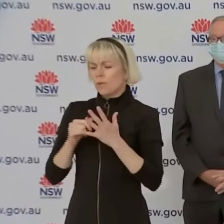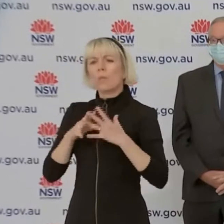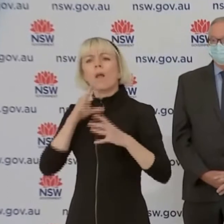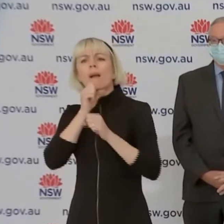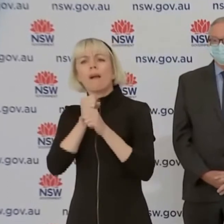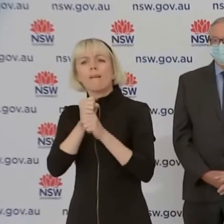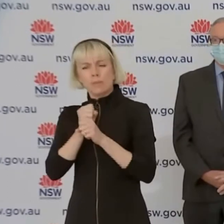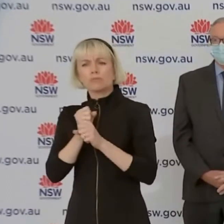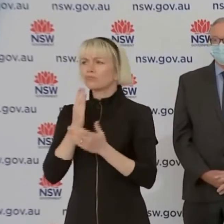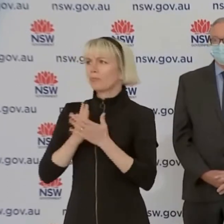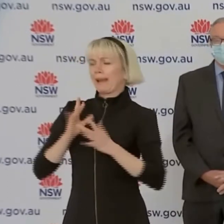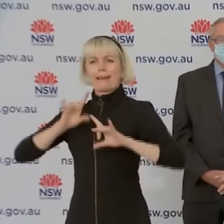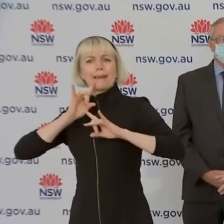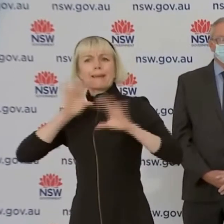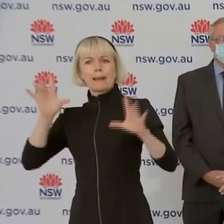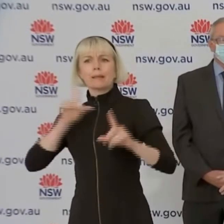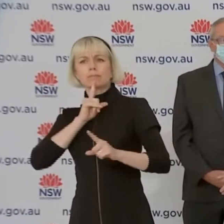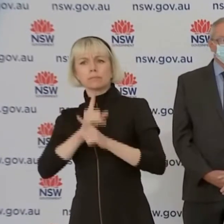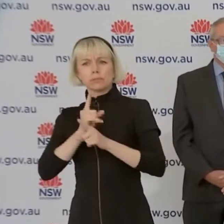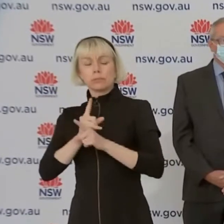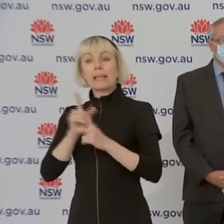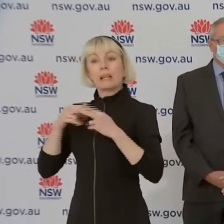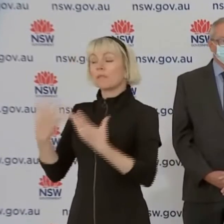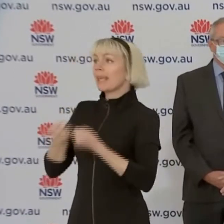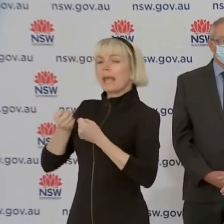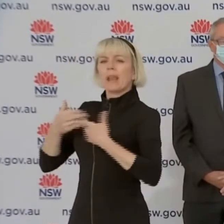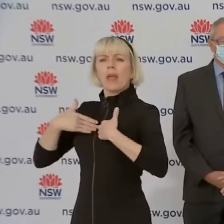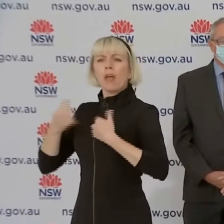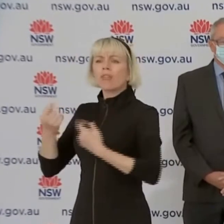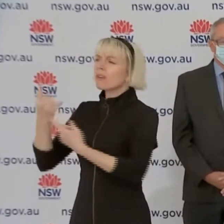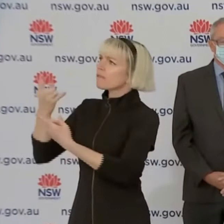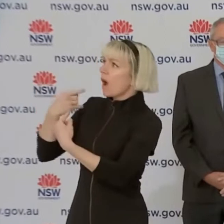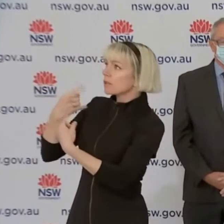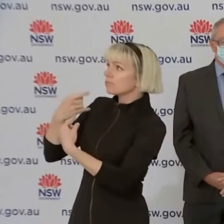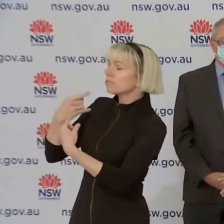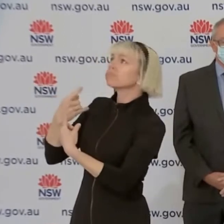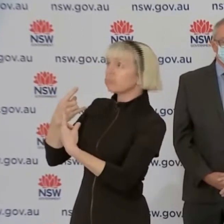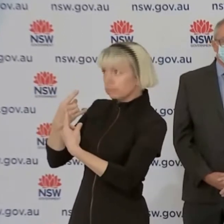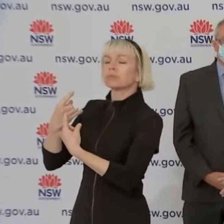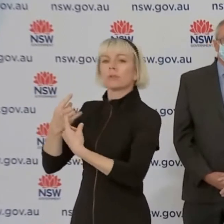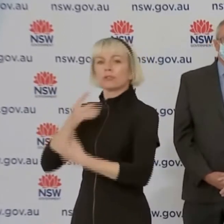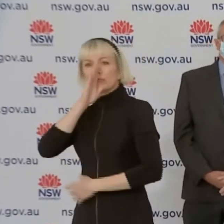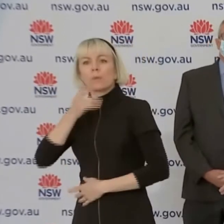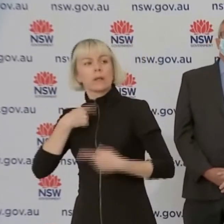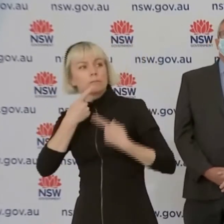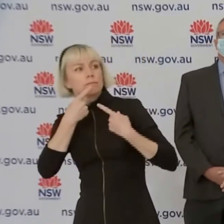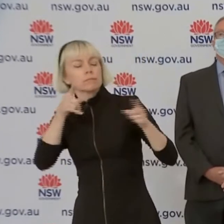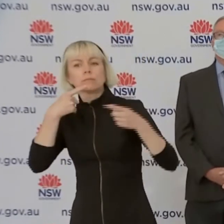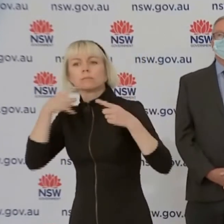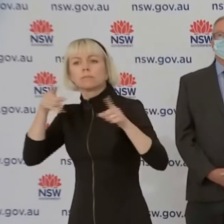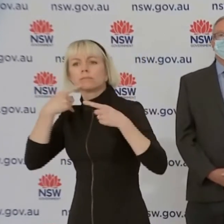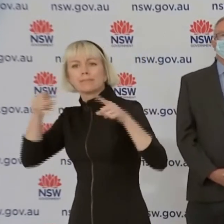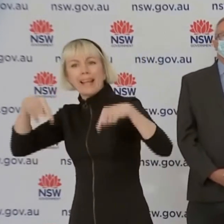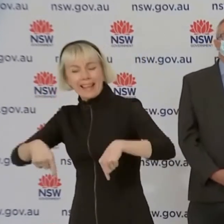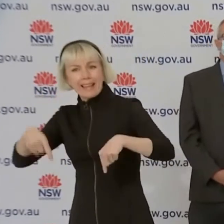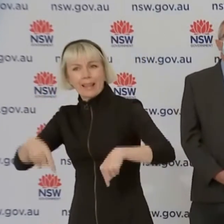conveying our decisions. As soon as we get advice that we need to announce to the community, we do that. And